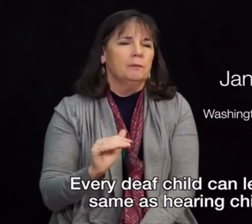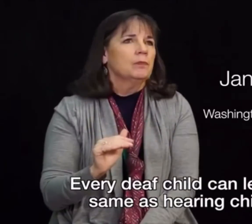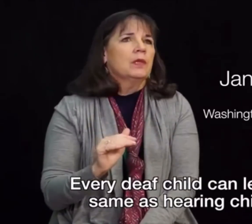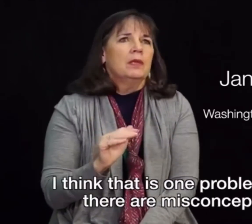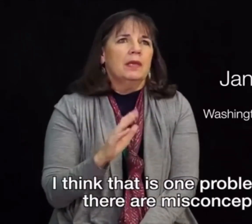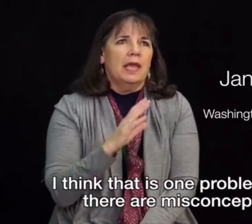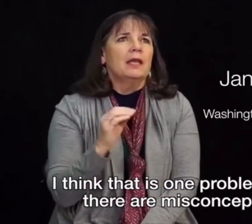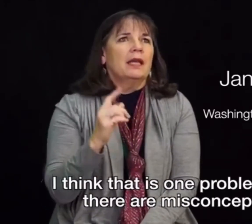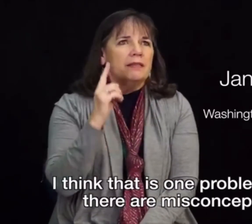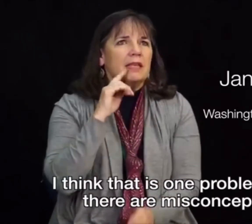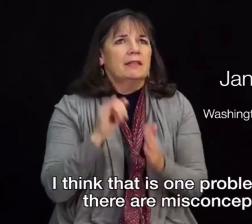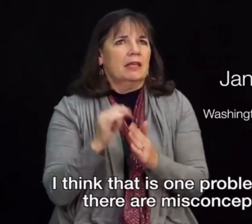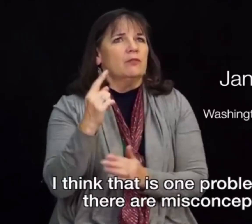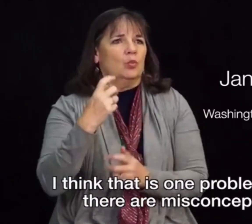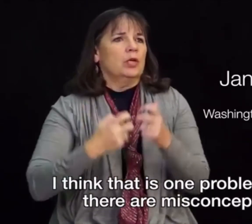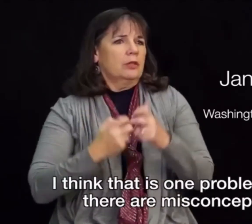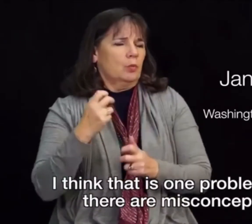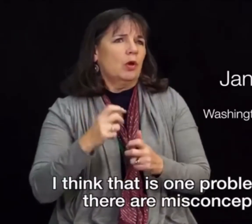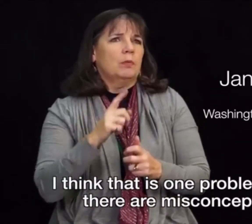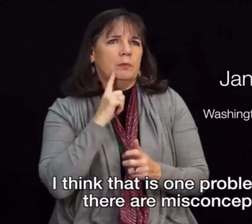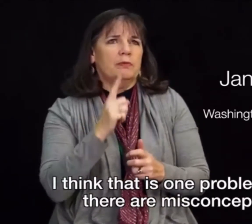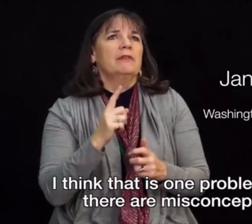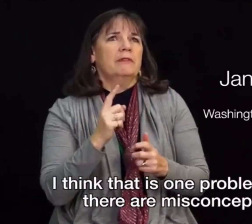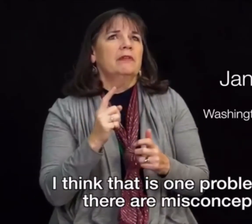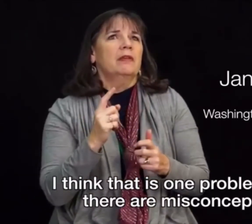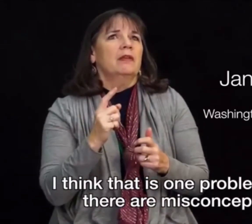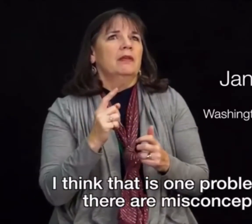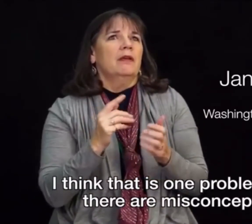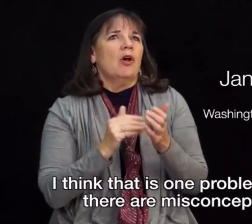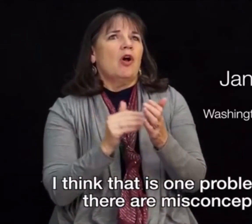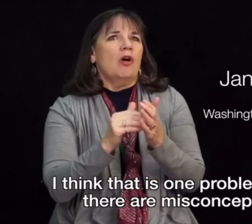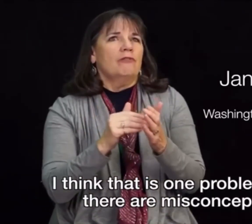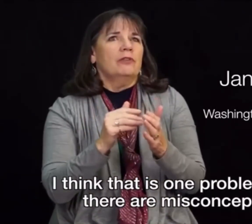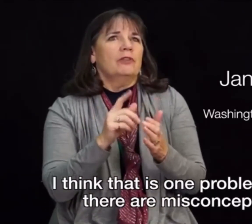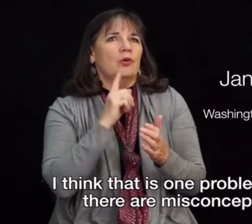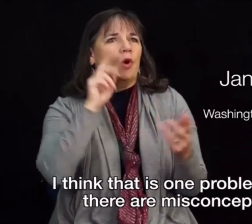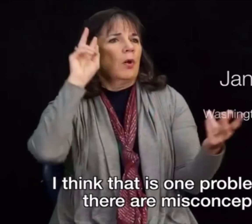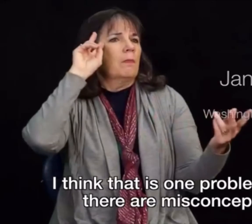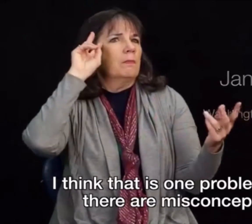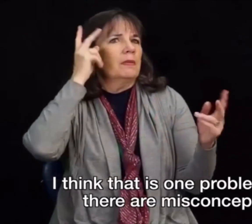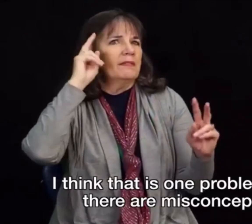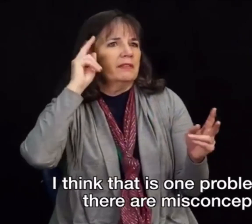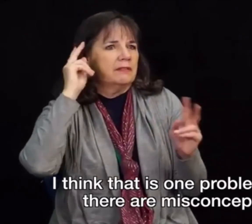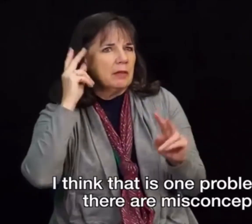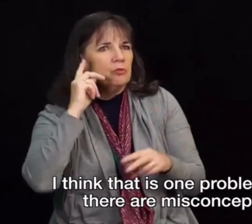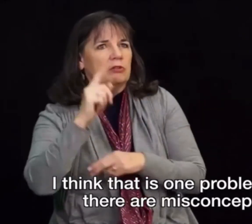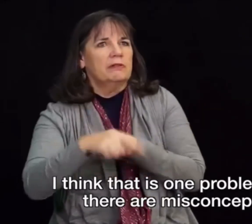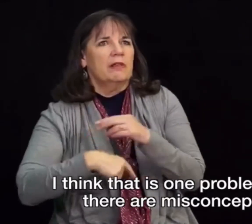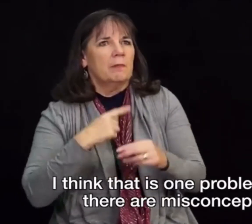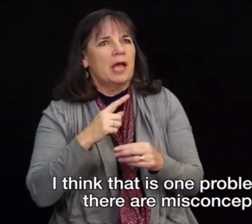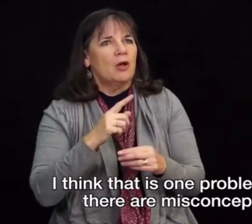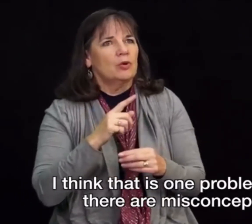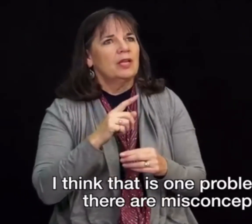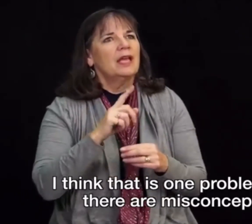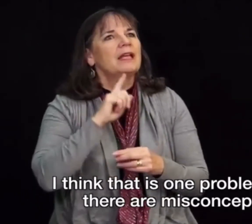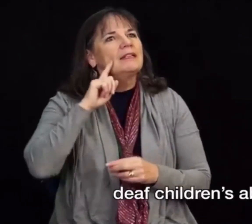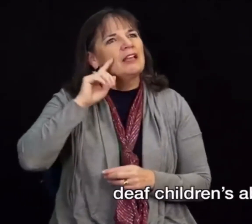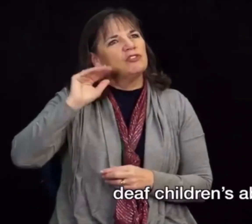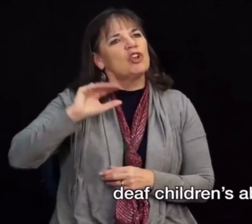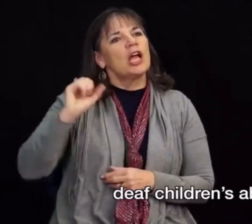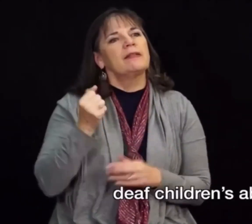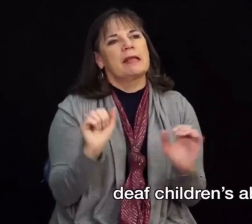can. And I think that that's one problem, is that often there are misconceptions